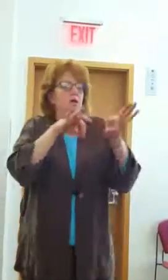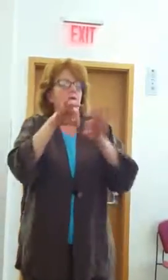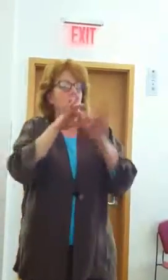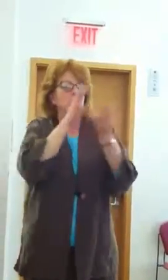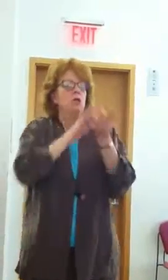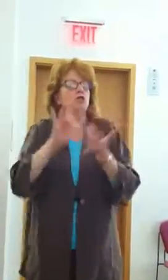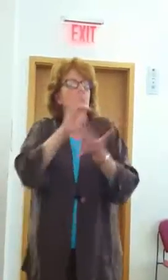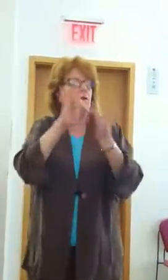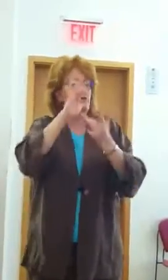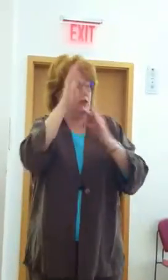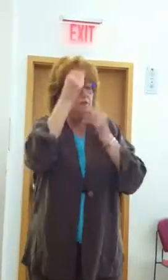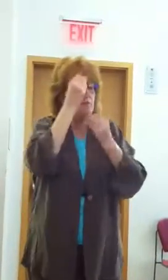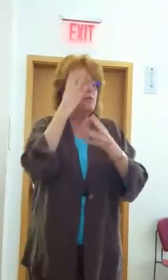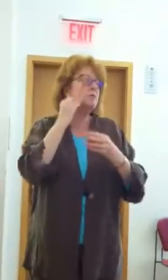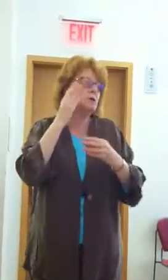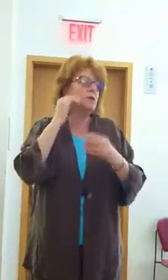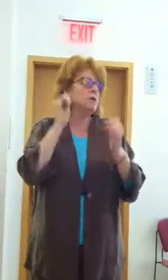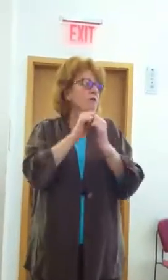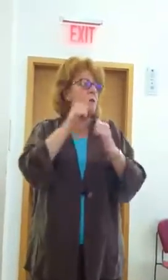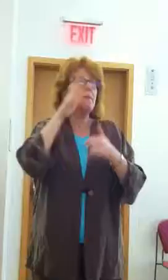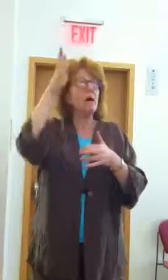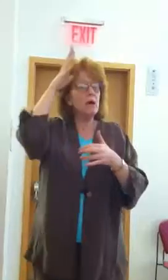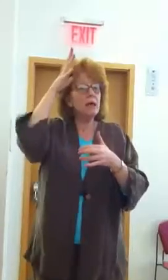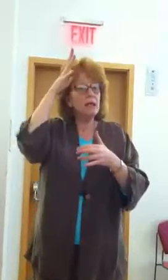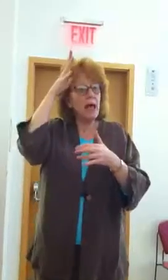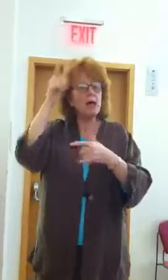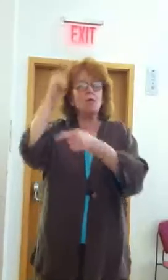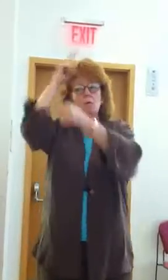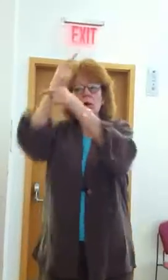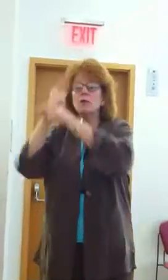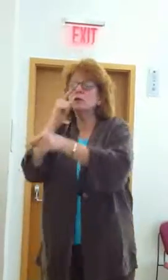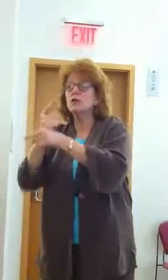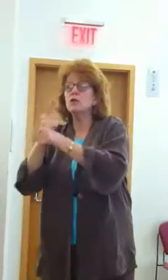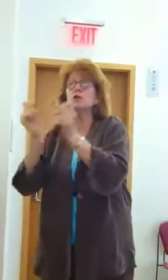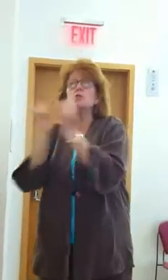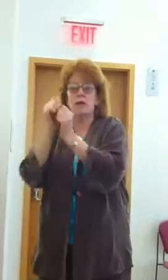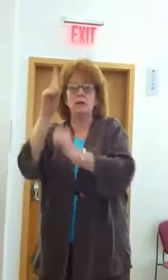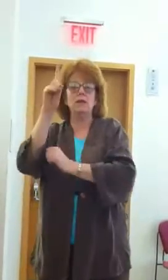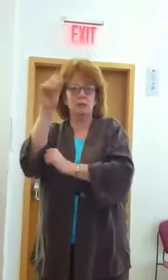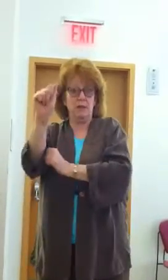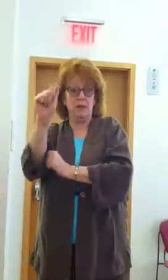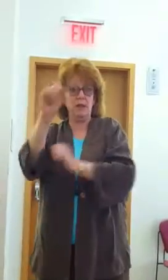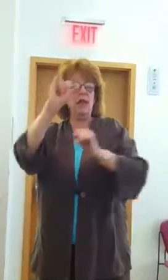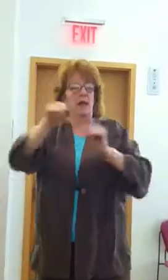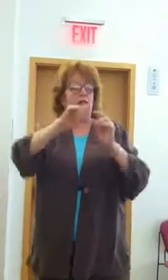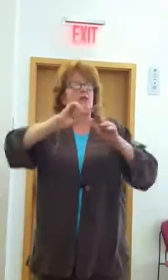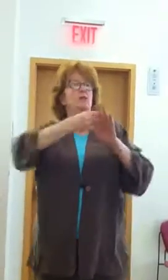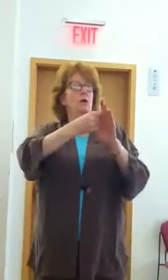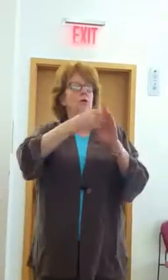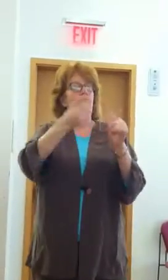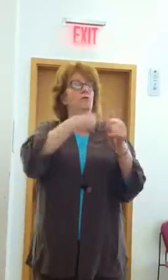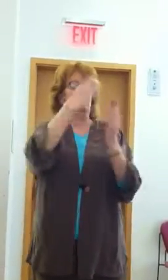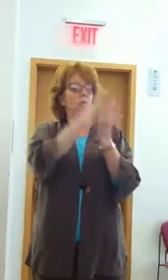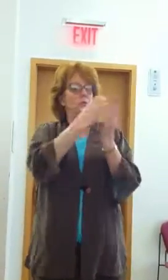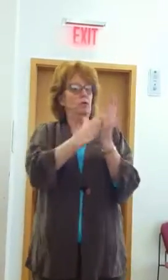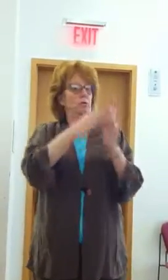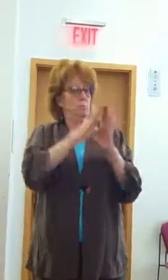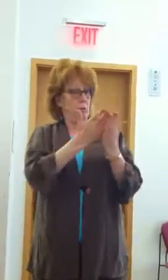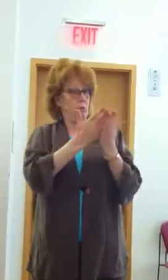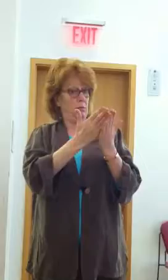of parents and siblings of individuals with disabilities that start the book. Also, parents are your allies,